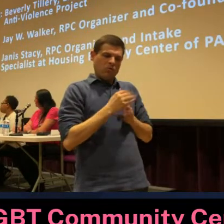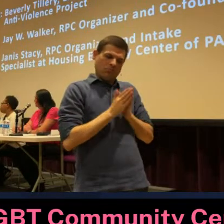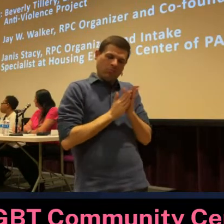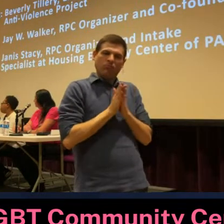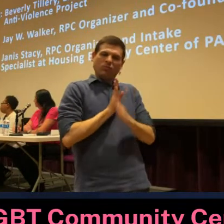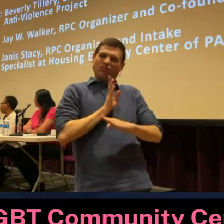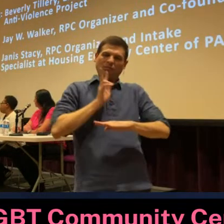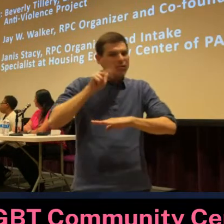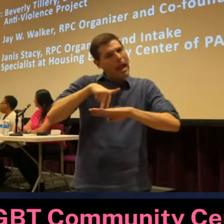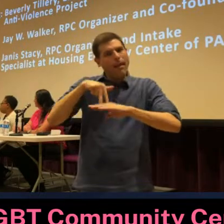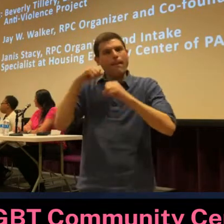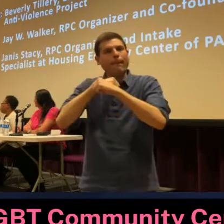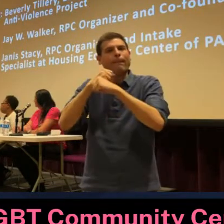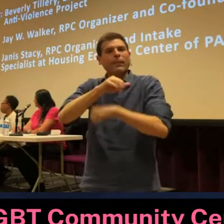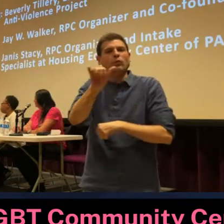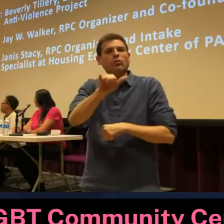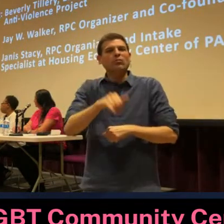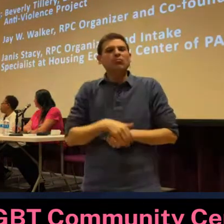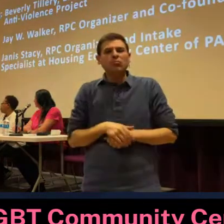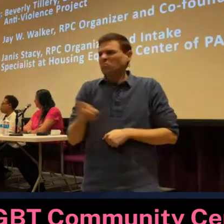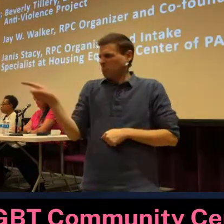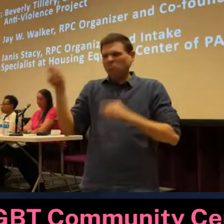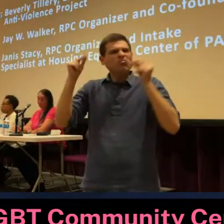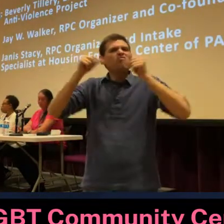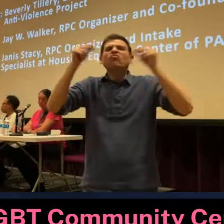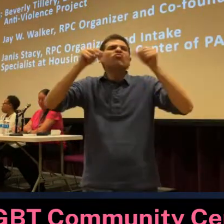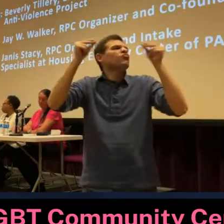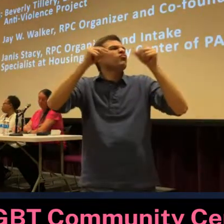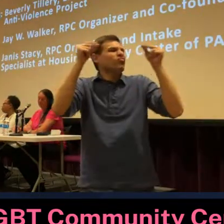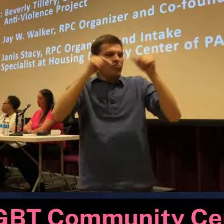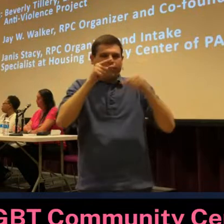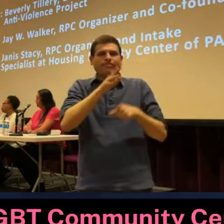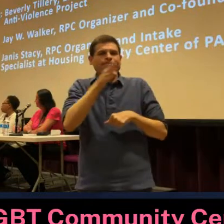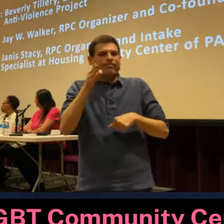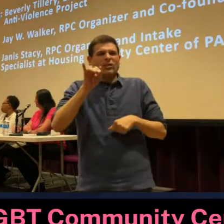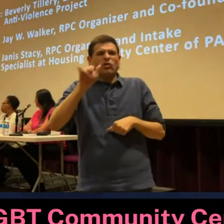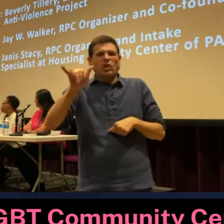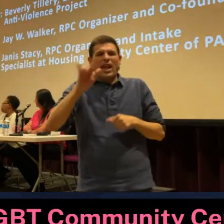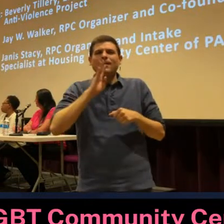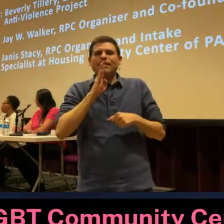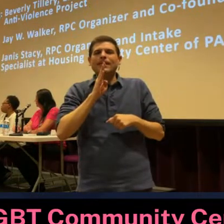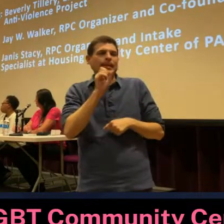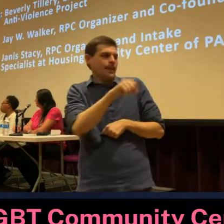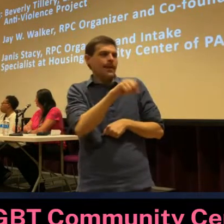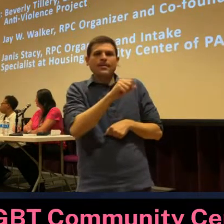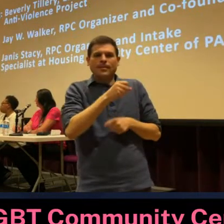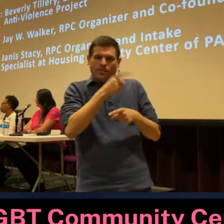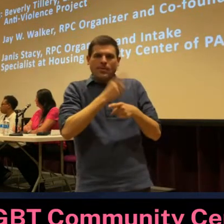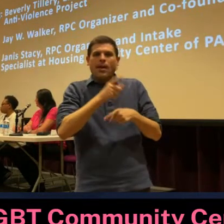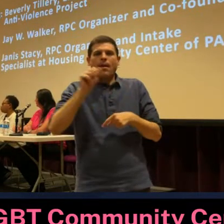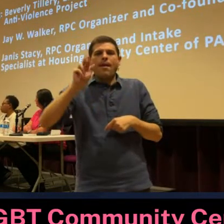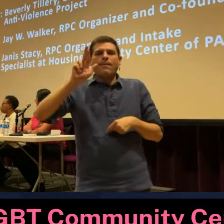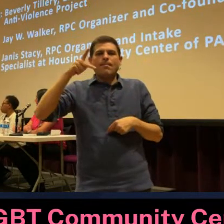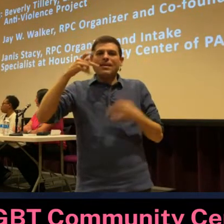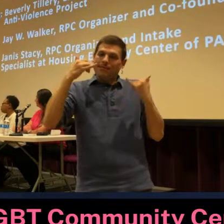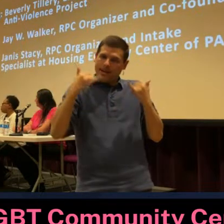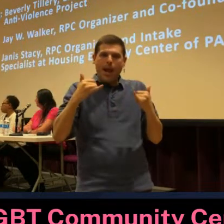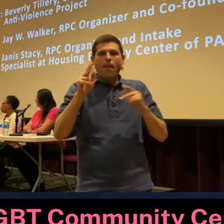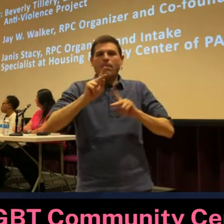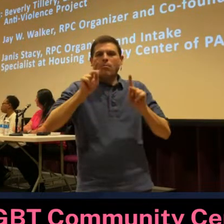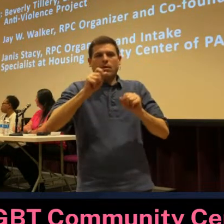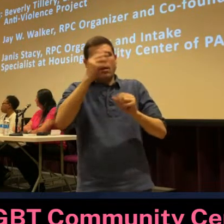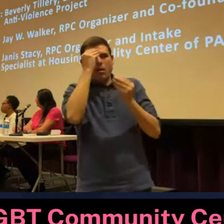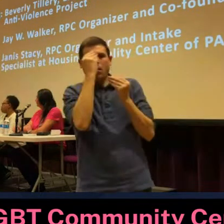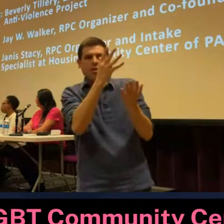Yes, and that's one of the great things that AVP has done is giving folks the avenue to document, particularly